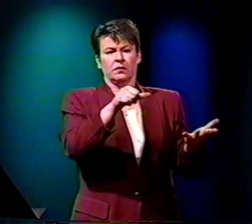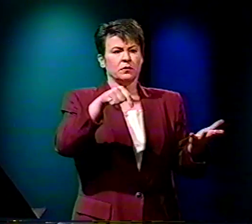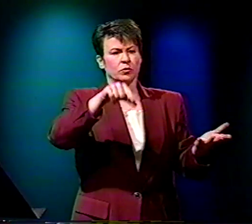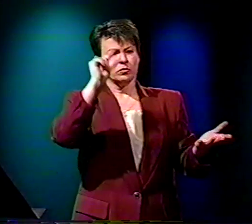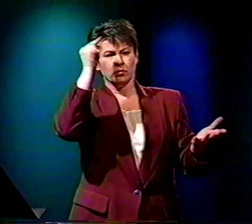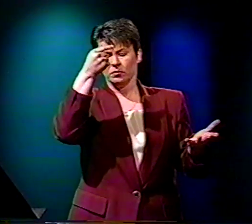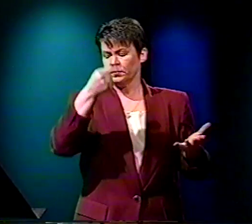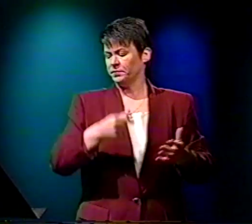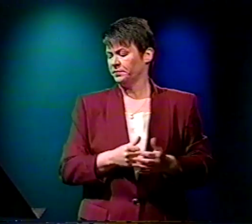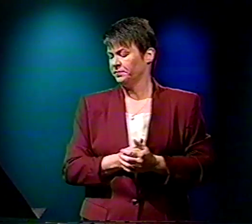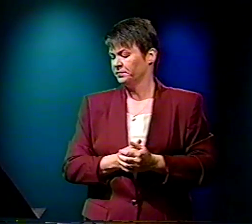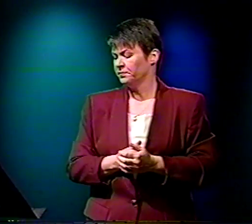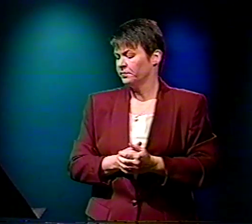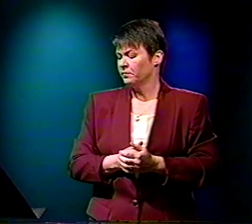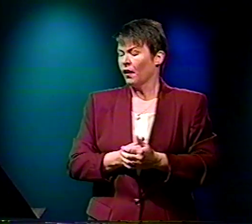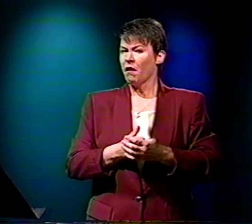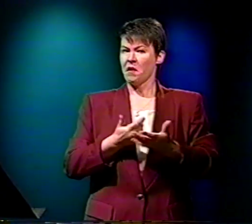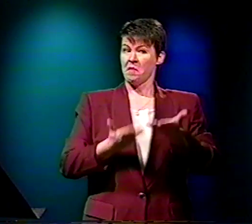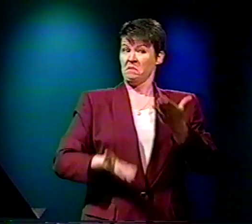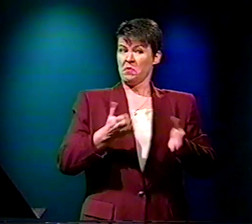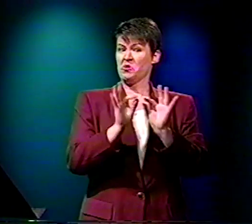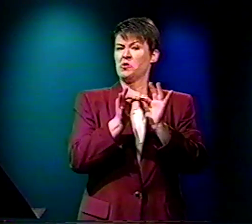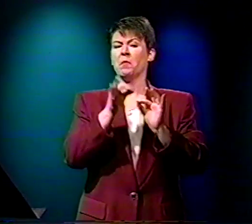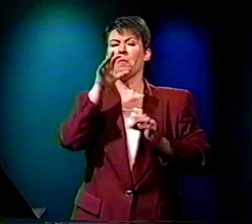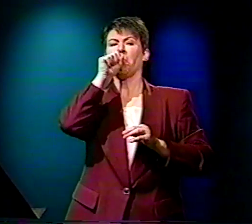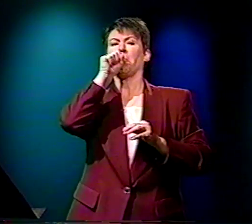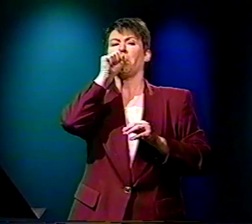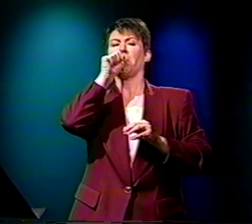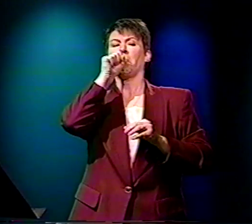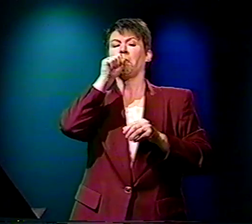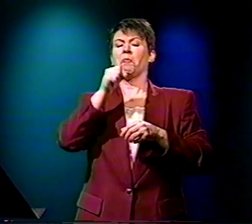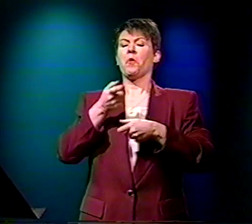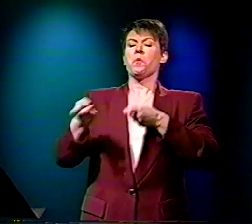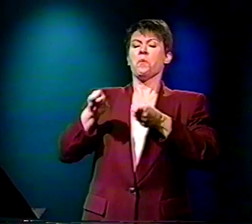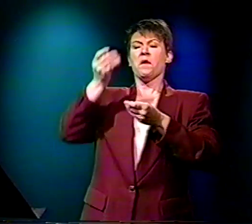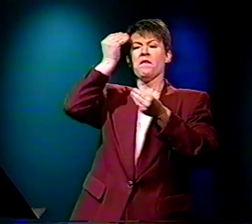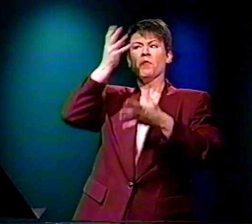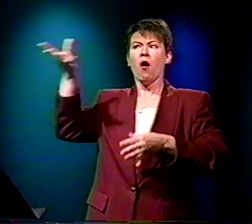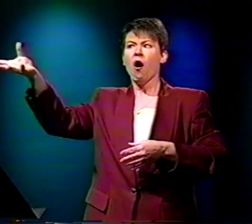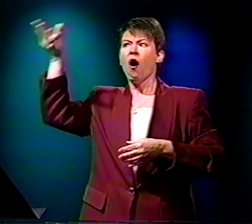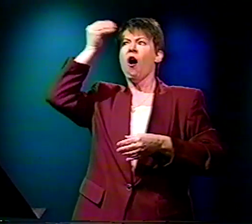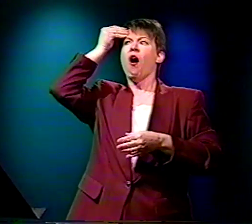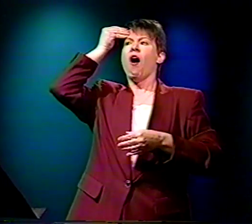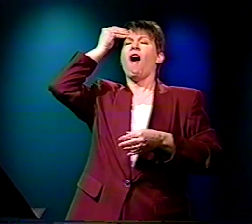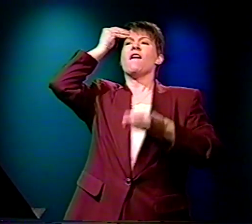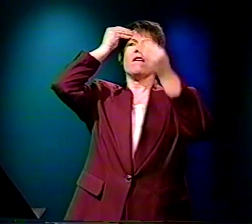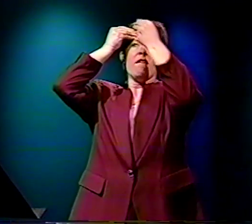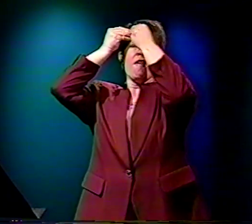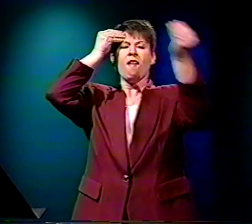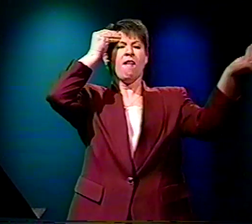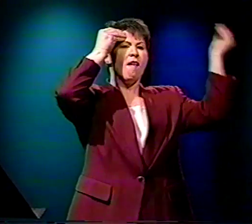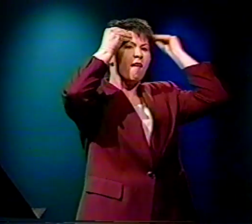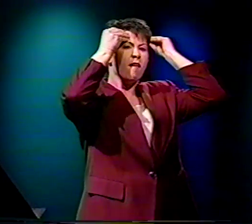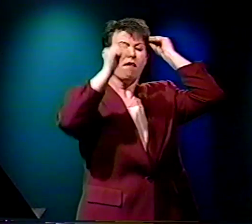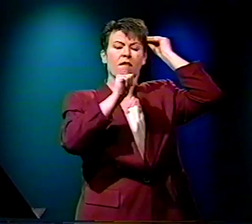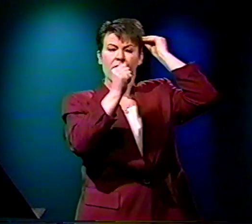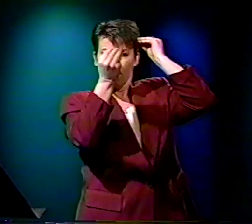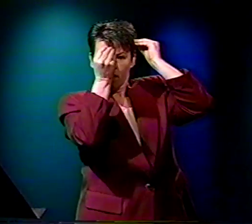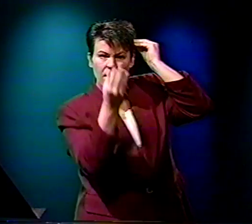feel like I'm going to look like an idiot or a fool. And sometimes interpreters don't even pass on all of the information, and they